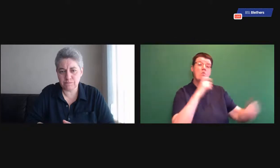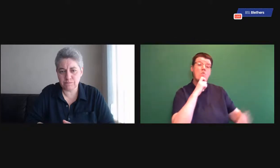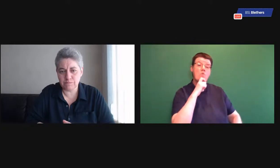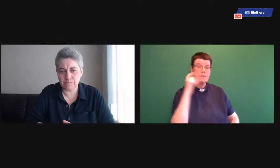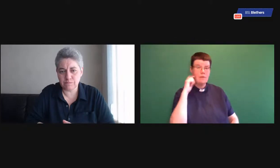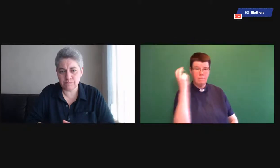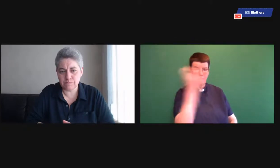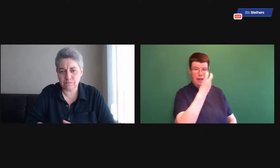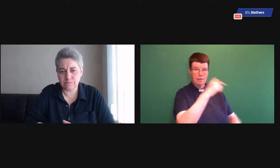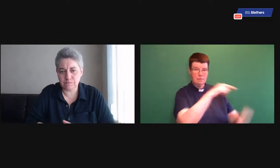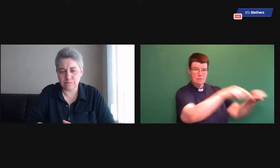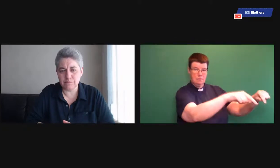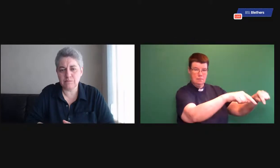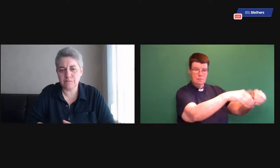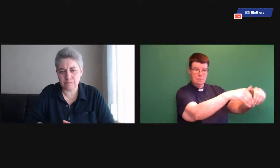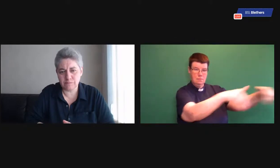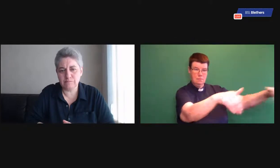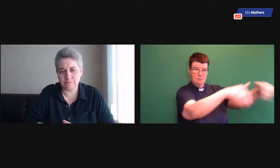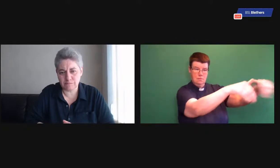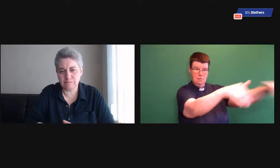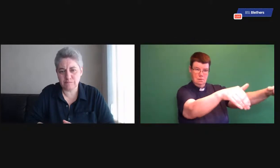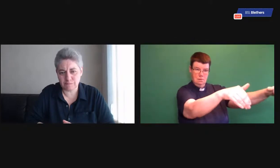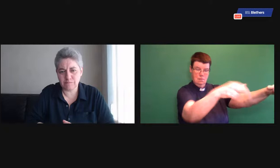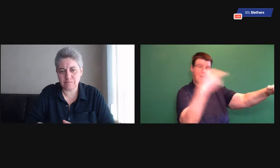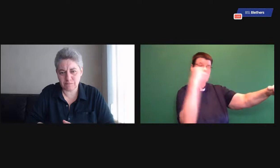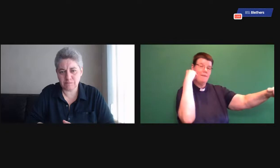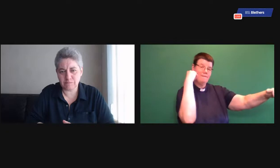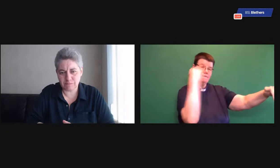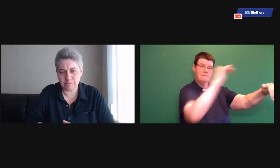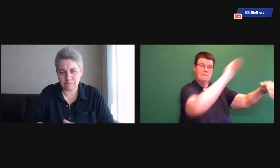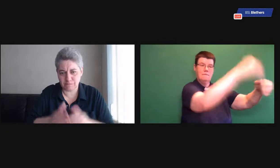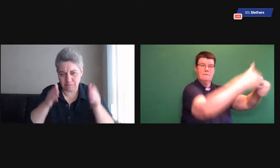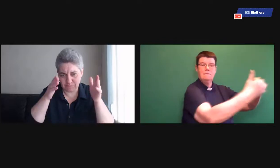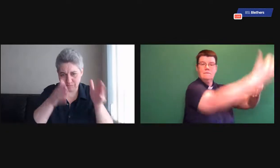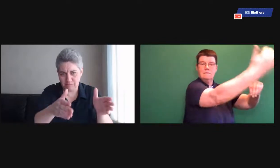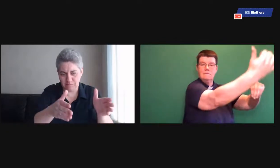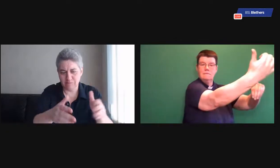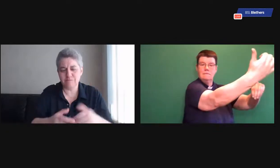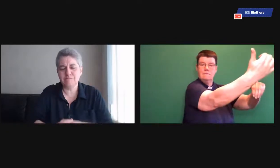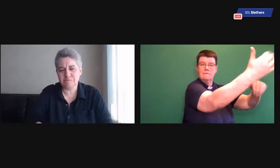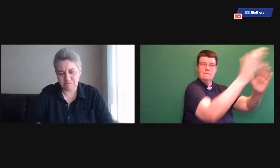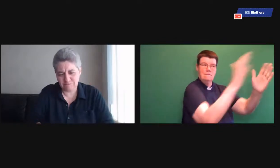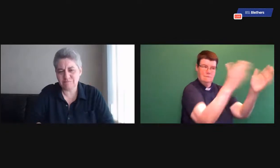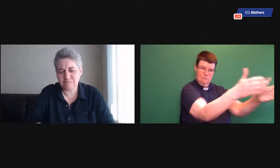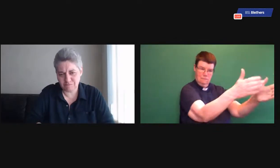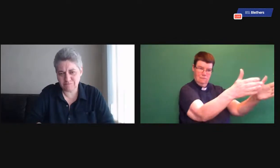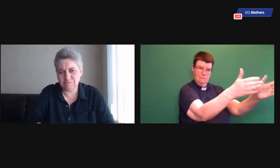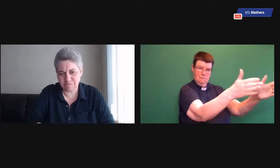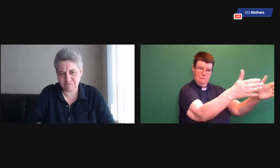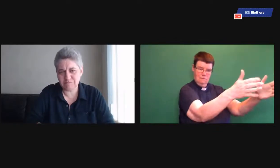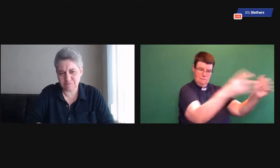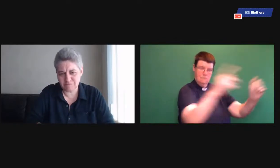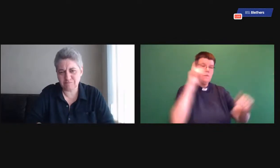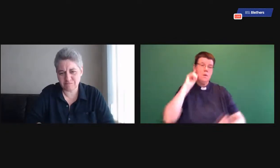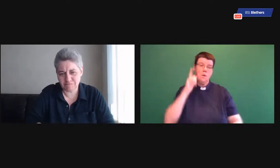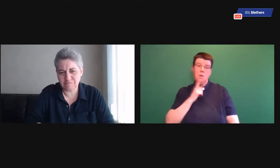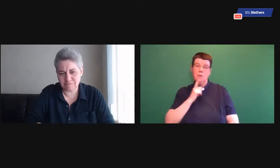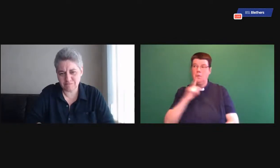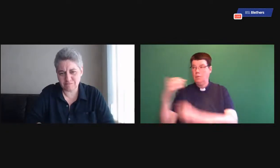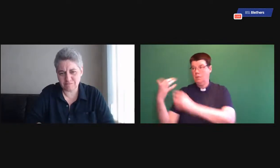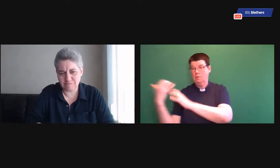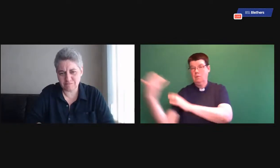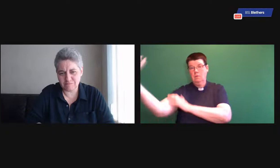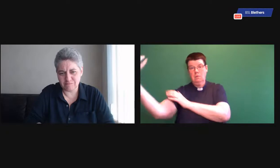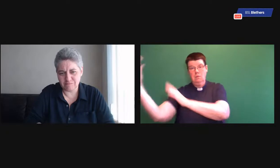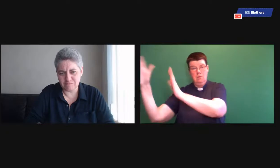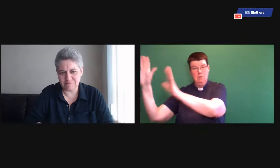the deaf blind people all moved at an angle so that they could see right at the front and they could see both the